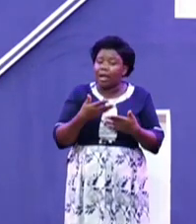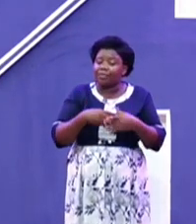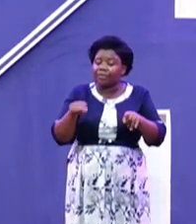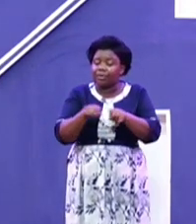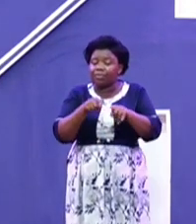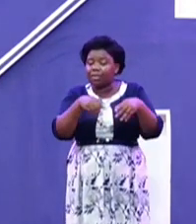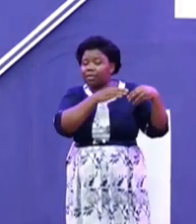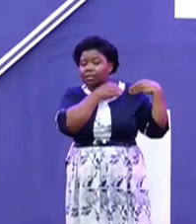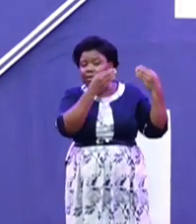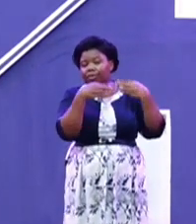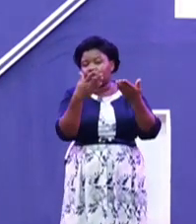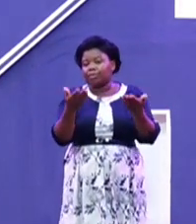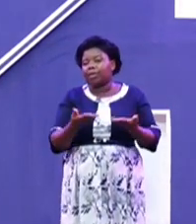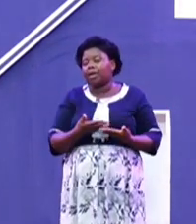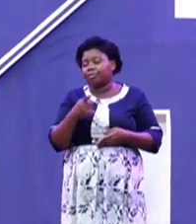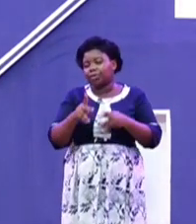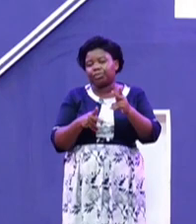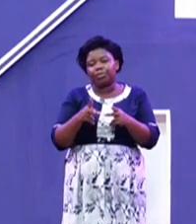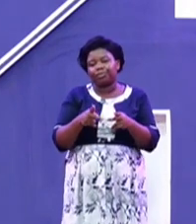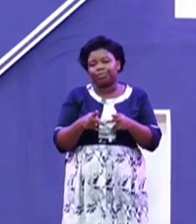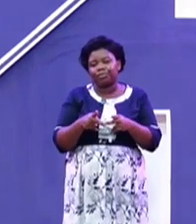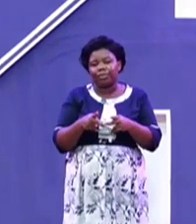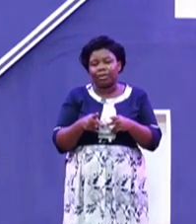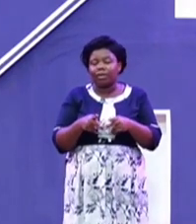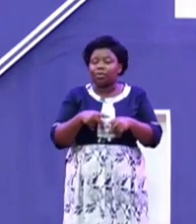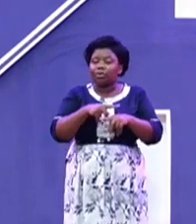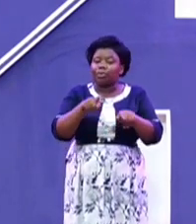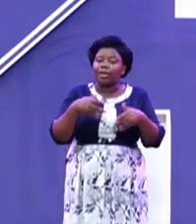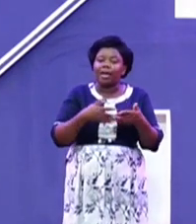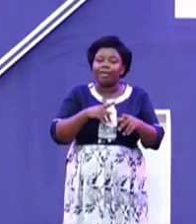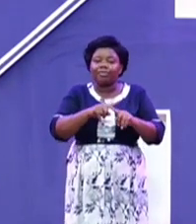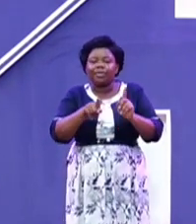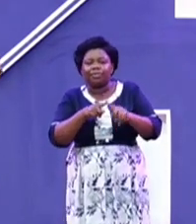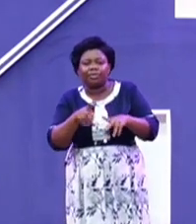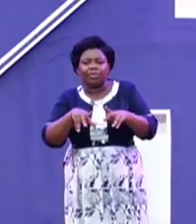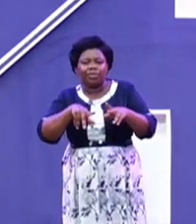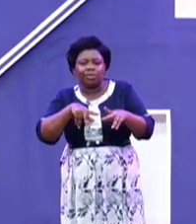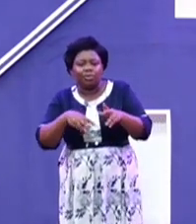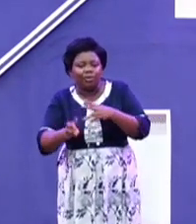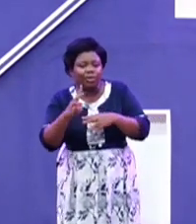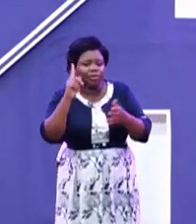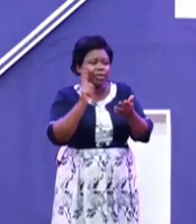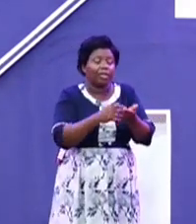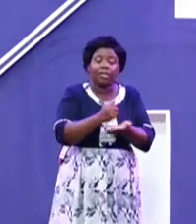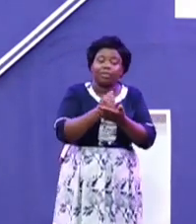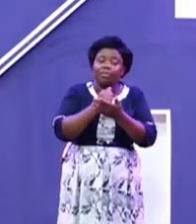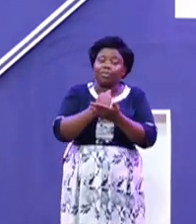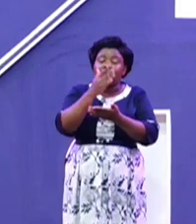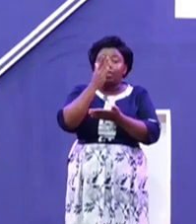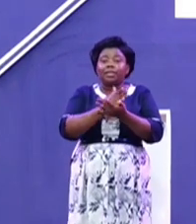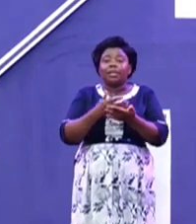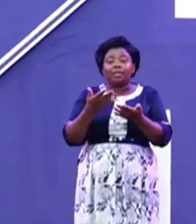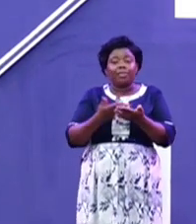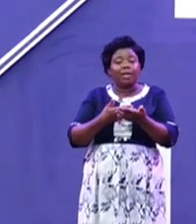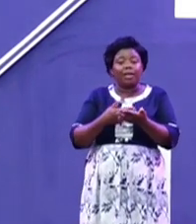guno kati buli muntu alina sources wajja obuyambi kati eri abalina obuyambi